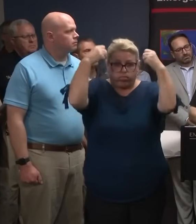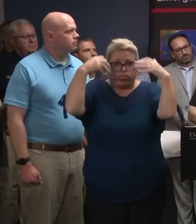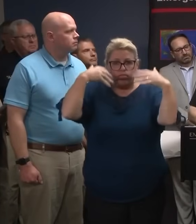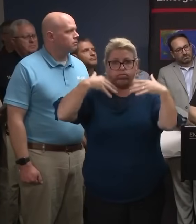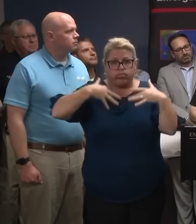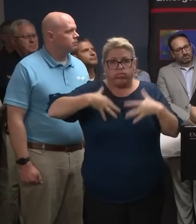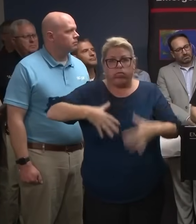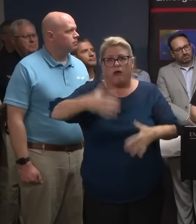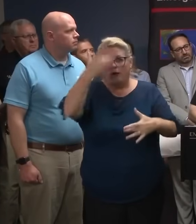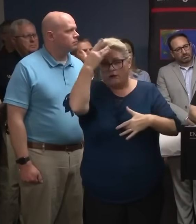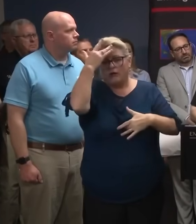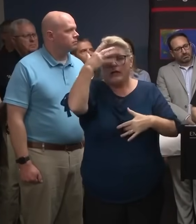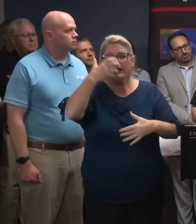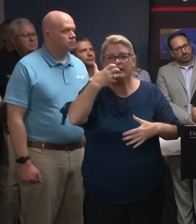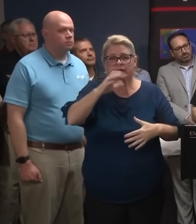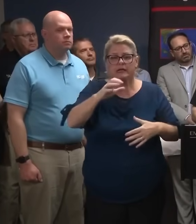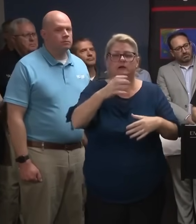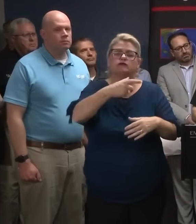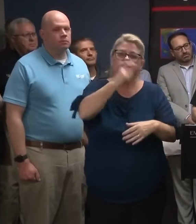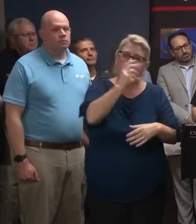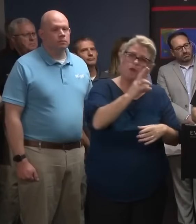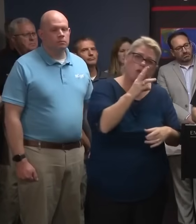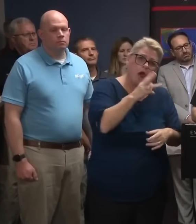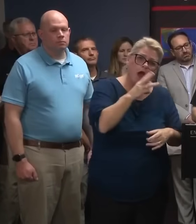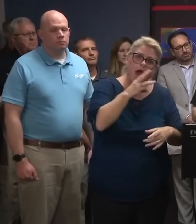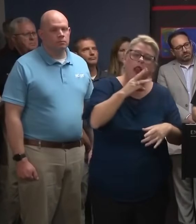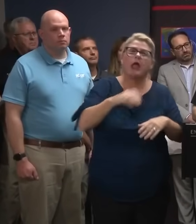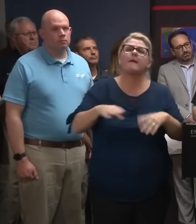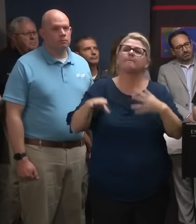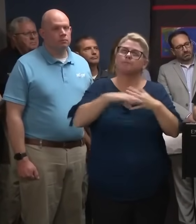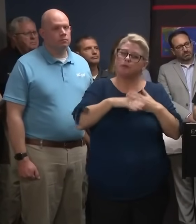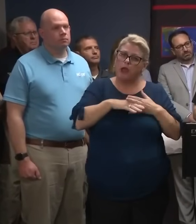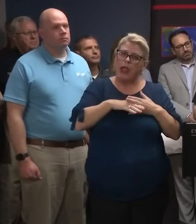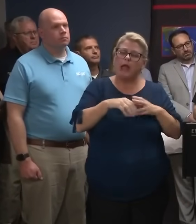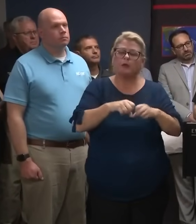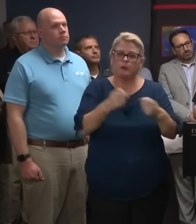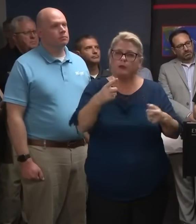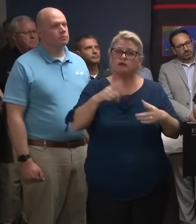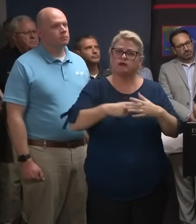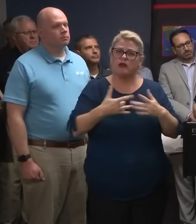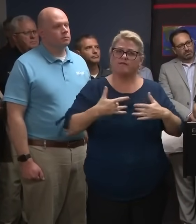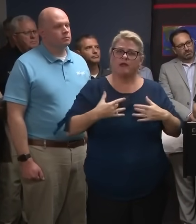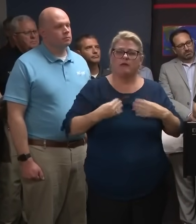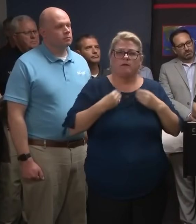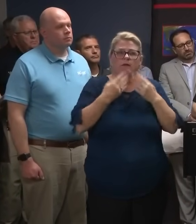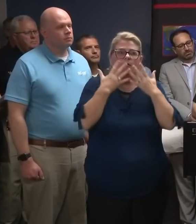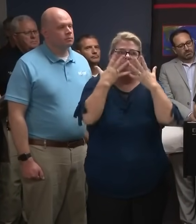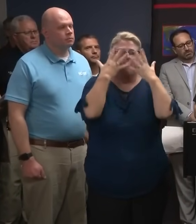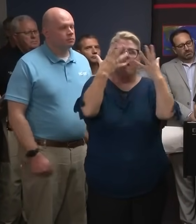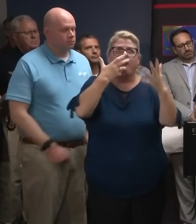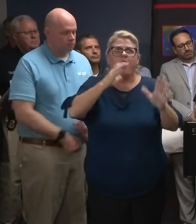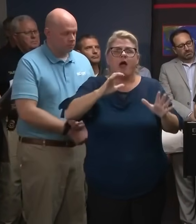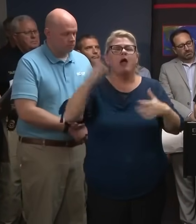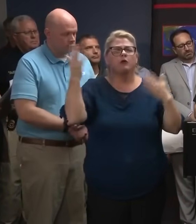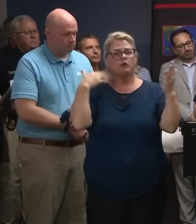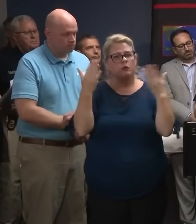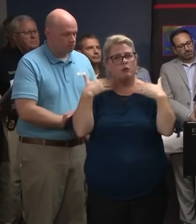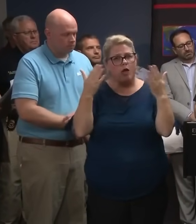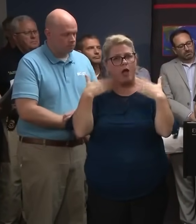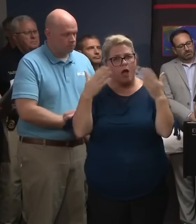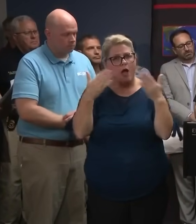illness. Make sure you're drinking water, taking frequent breaks, and if you start to feel overheated, find a cool location to cool